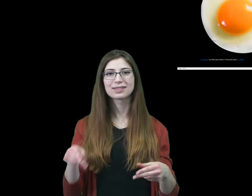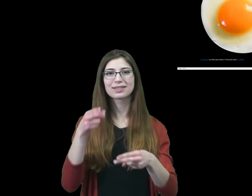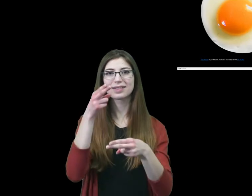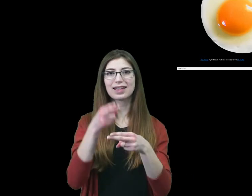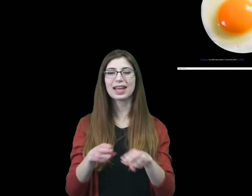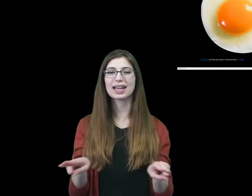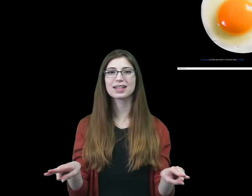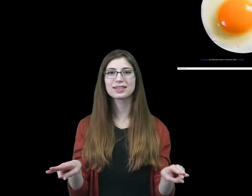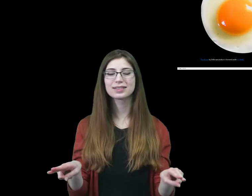egg. Egg.